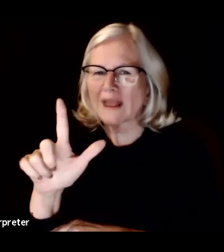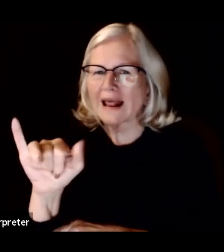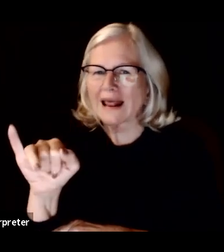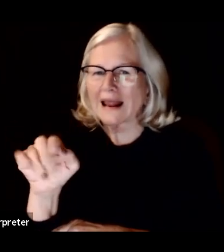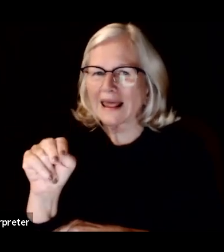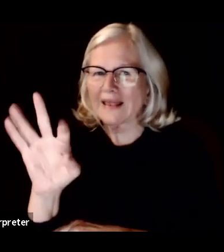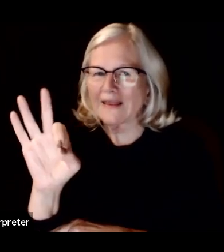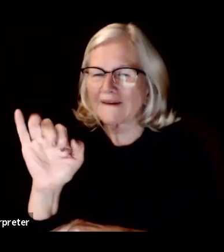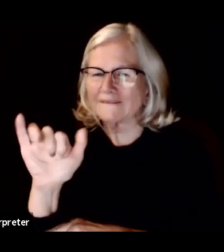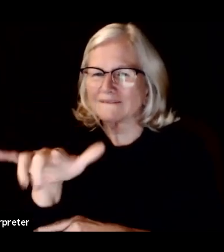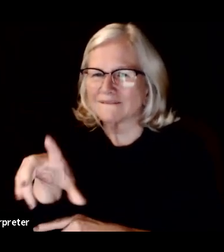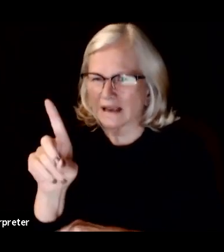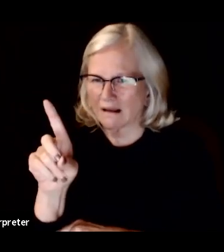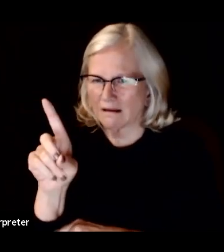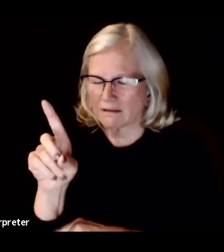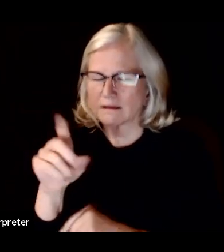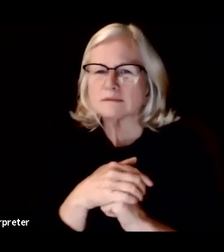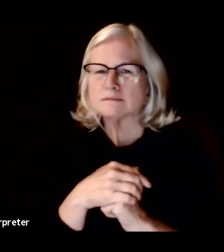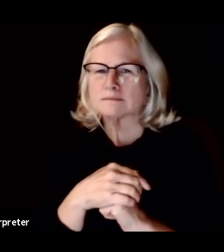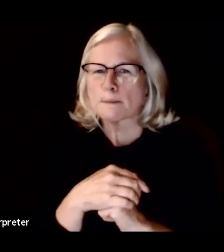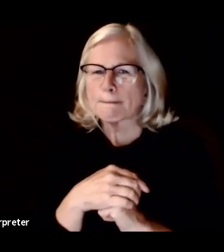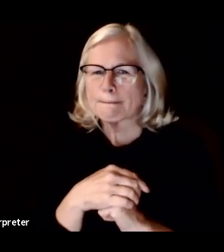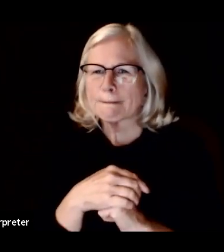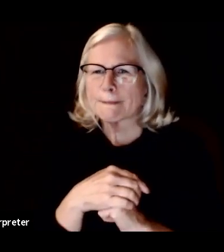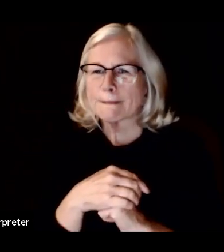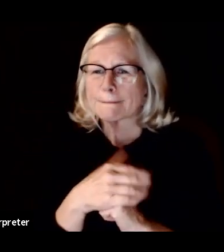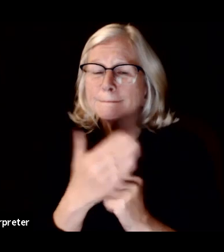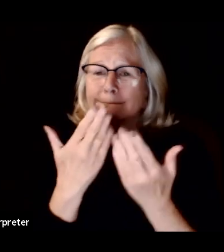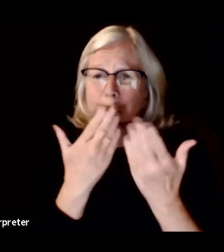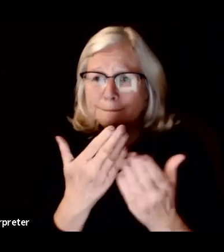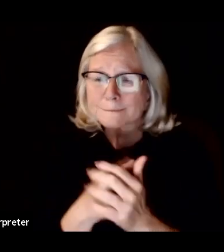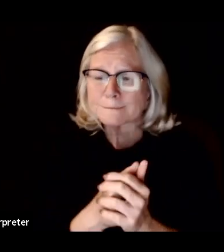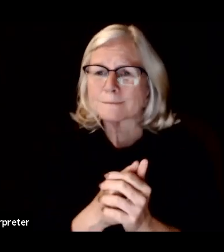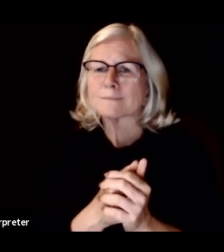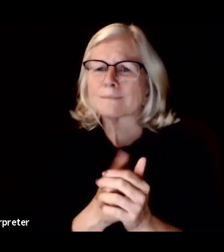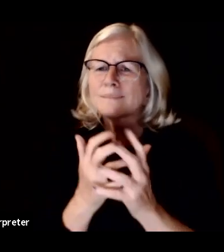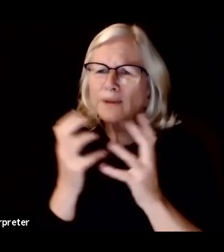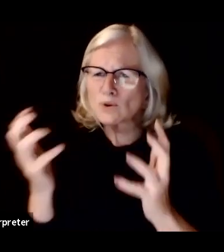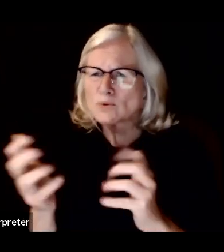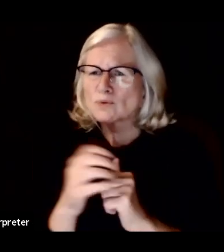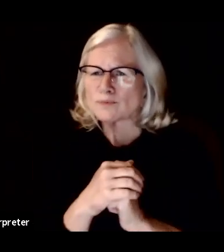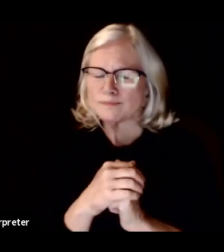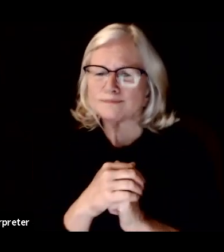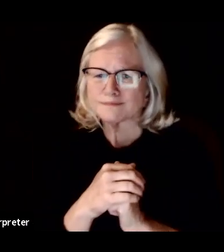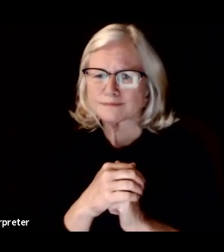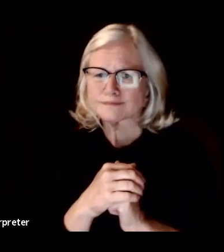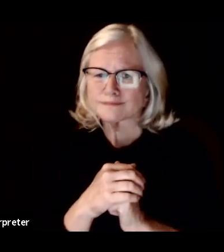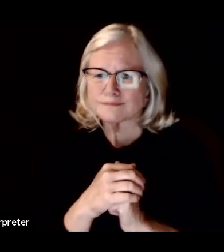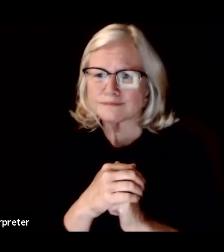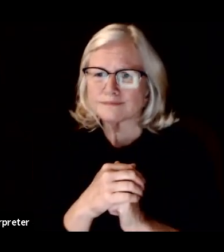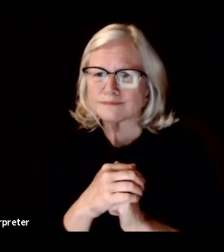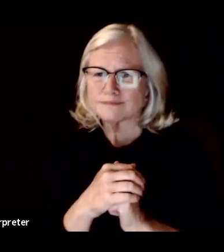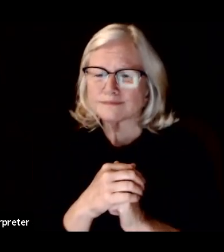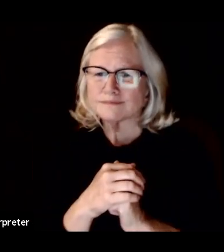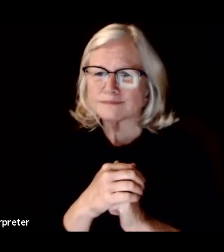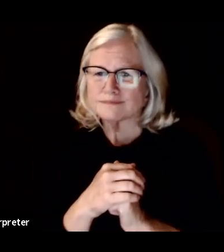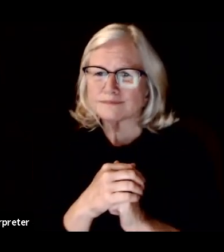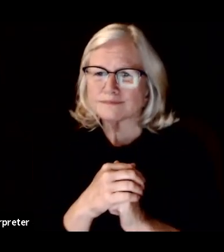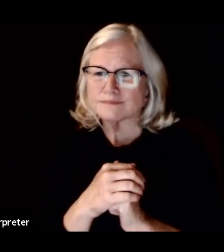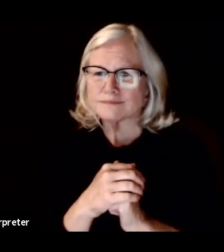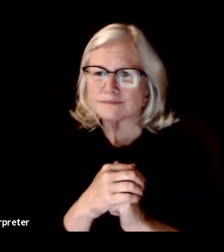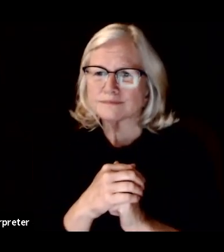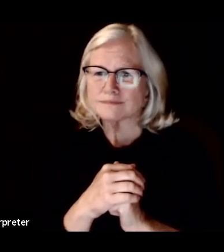Thank you very much, Director Erickson. And I am going to speak with you